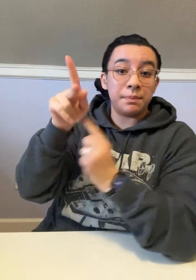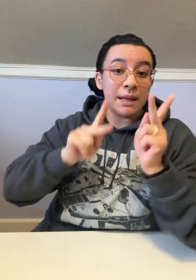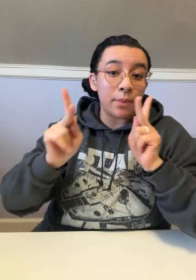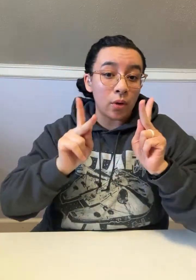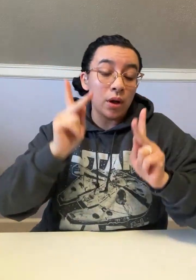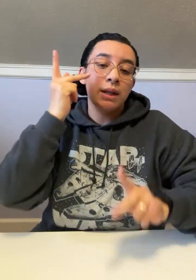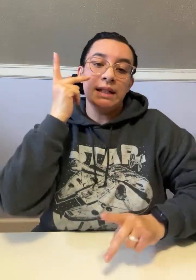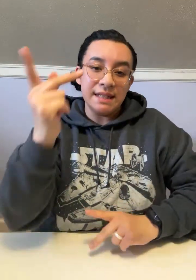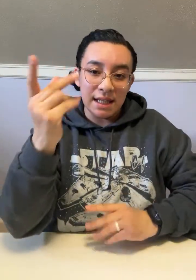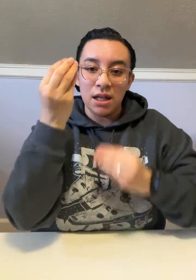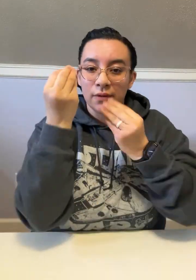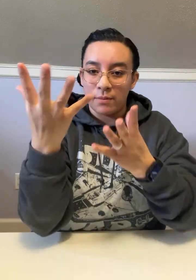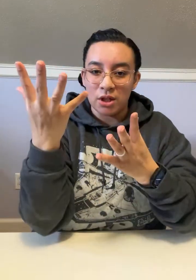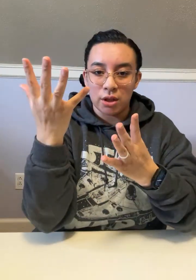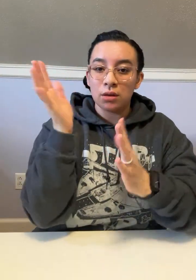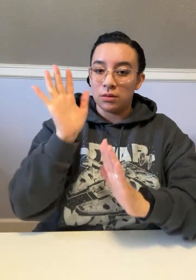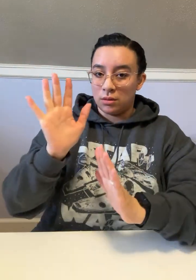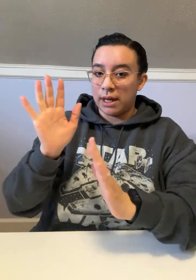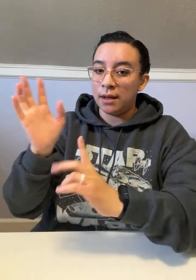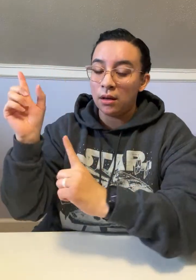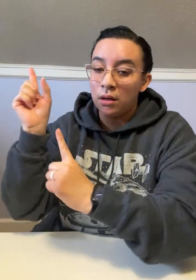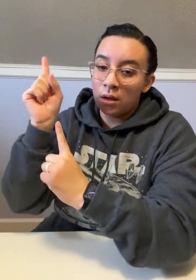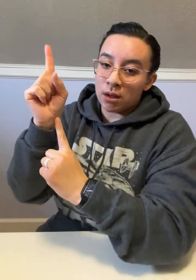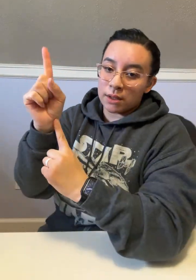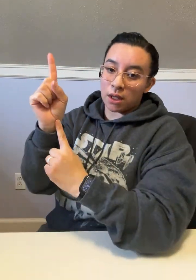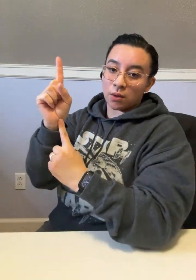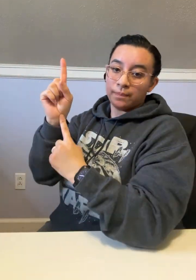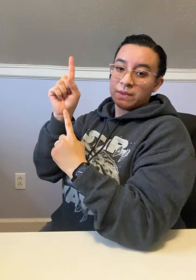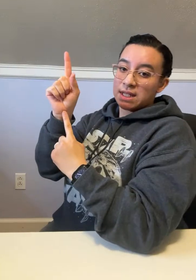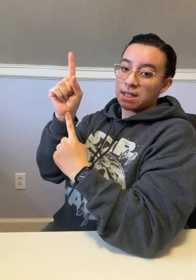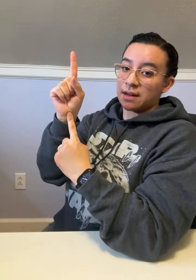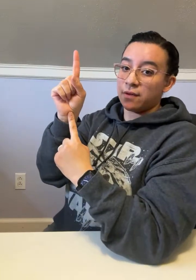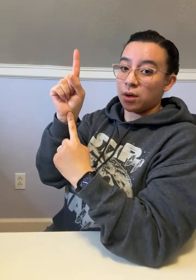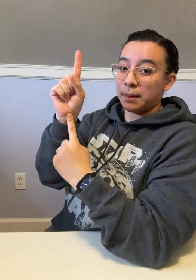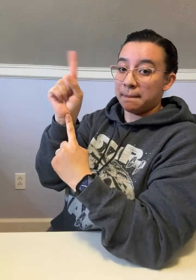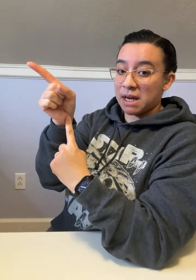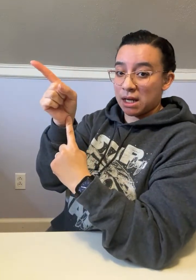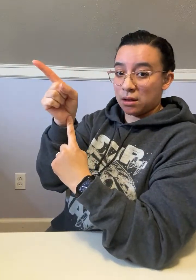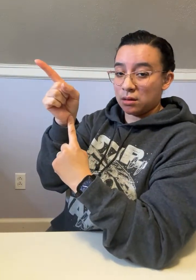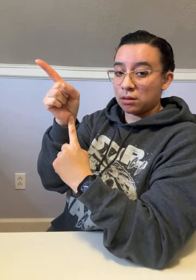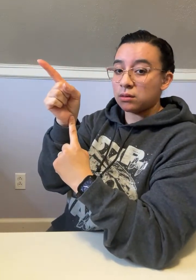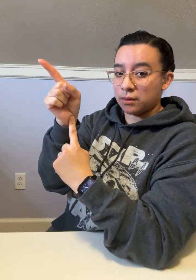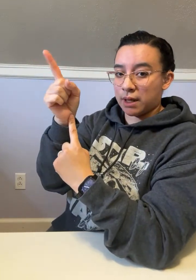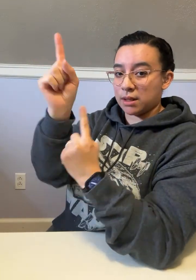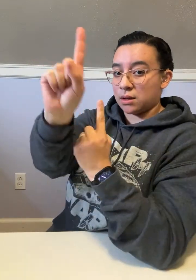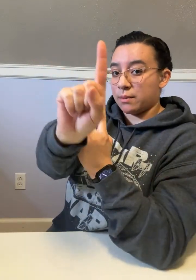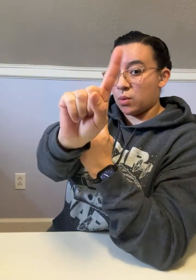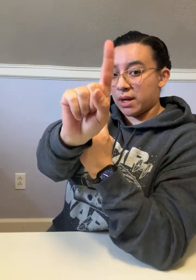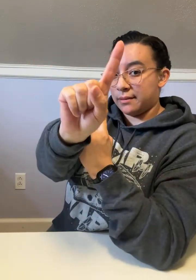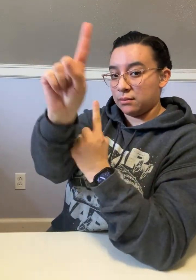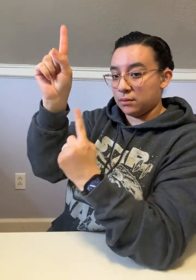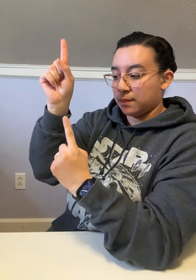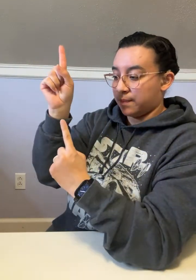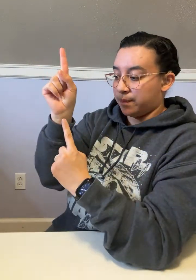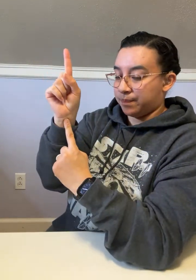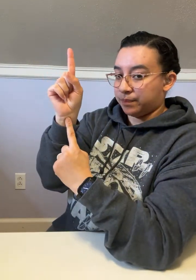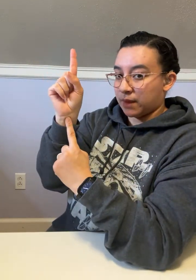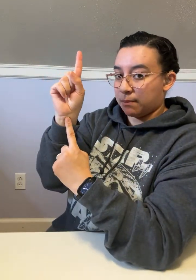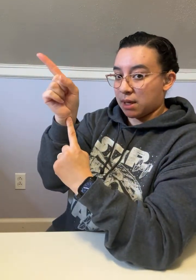people can see the information. Okay, so this is a sign for minute. Okay, so number 1 minute.